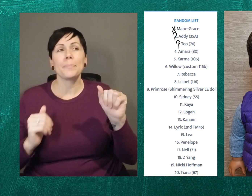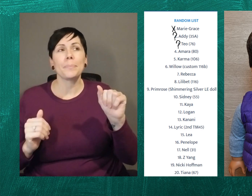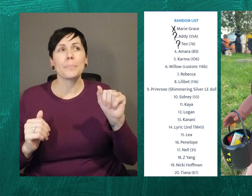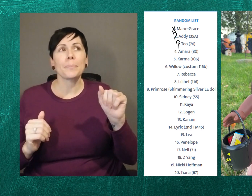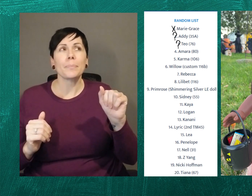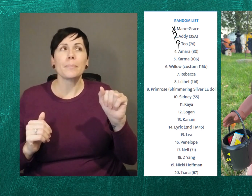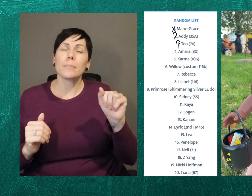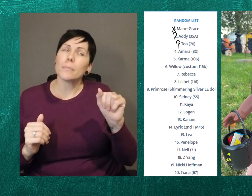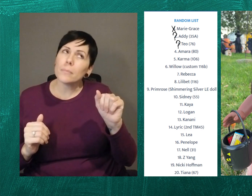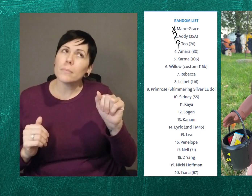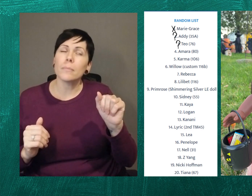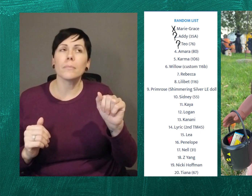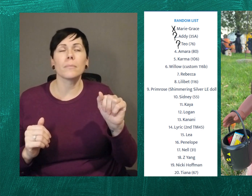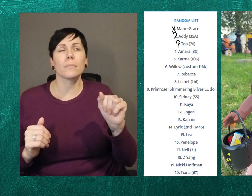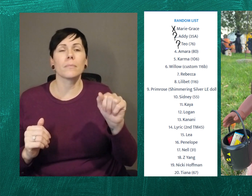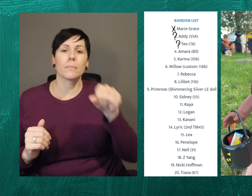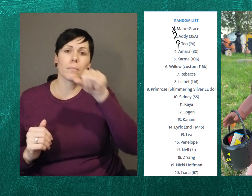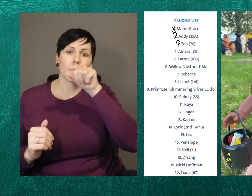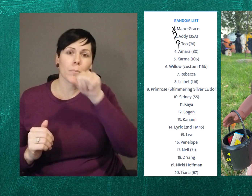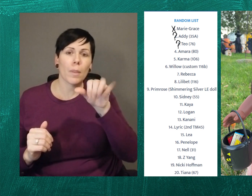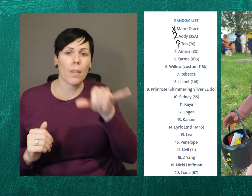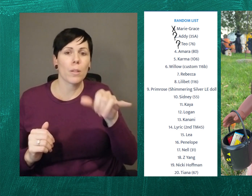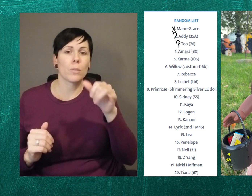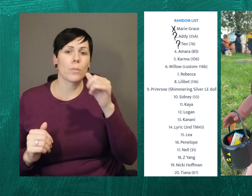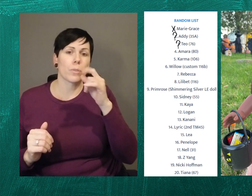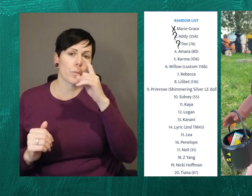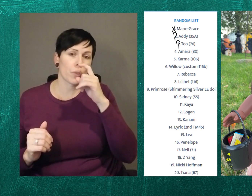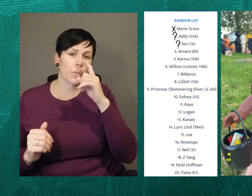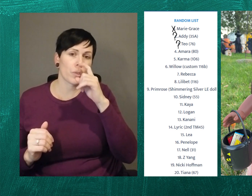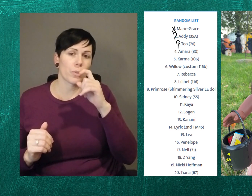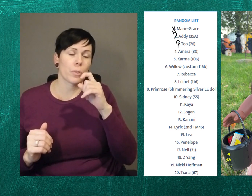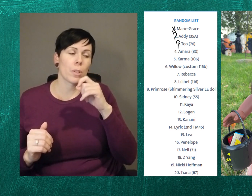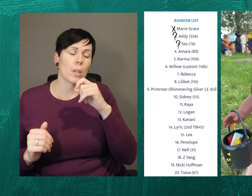Amara, I really like Amara.